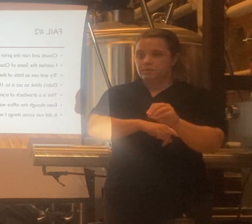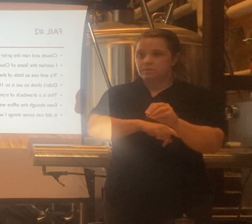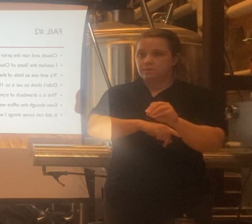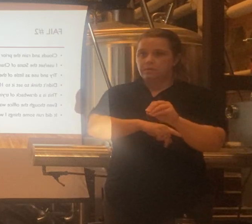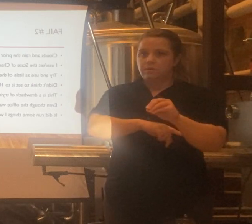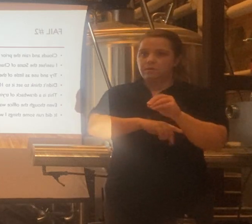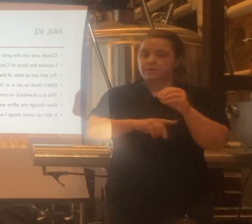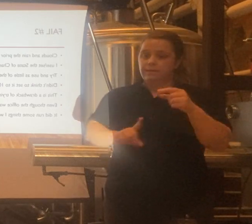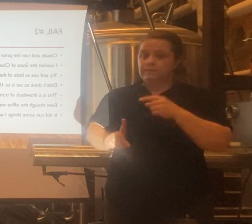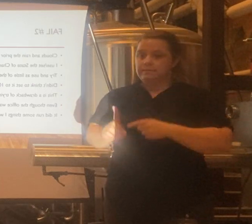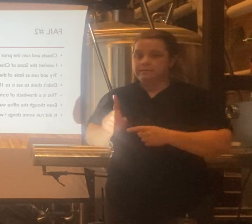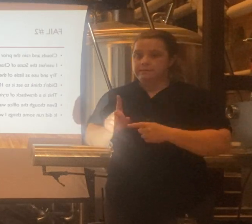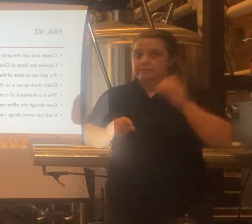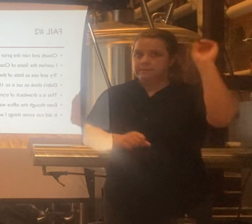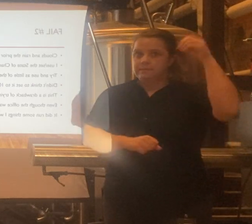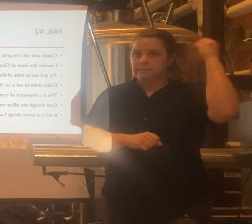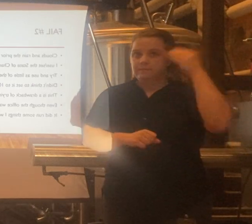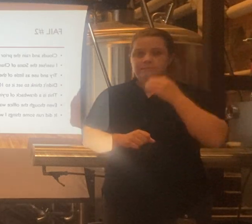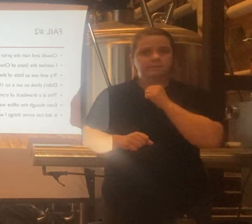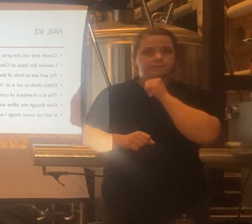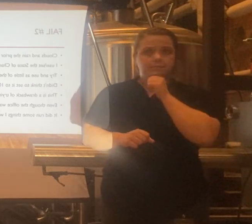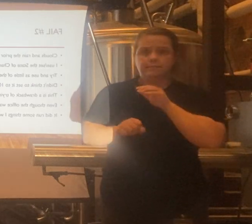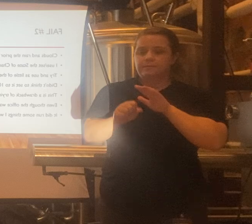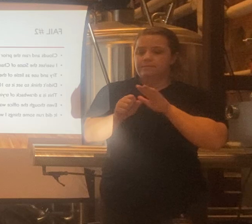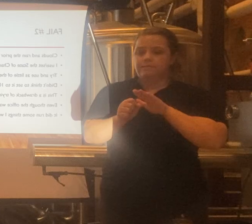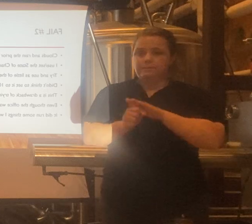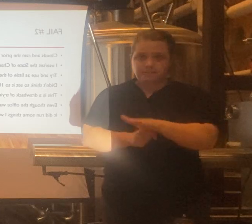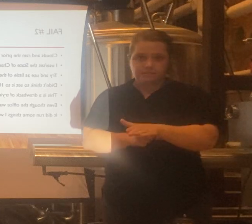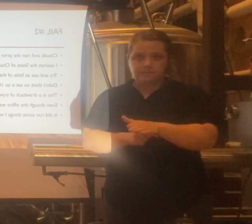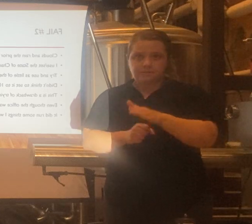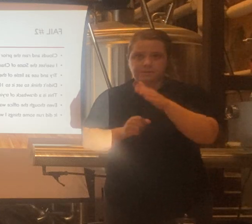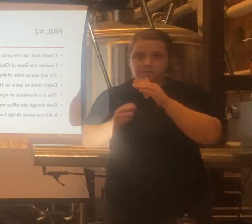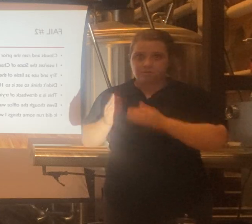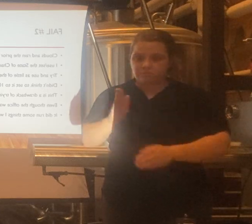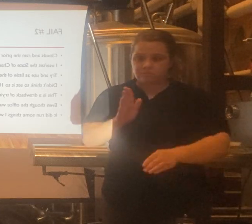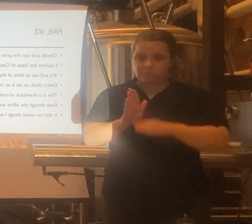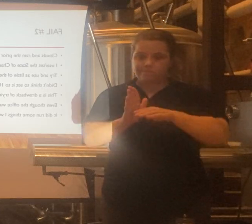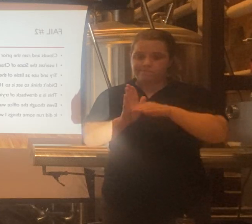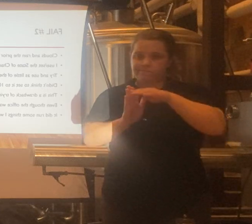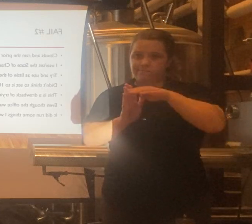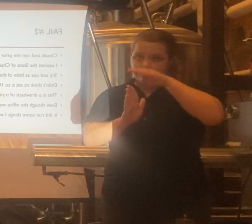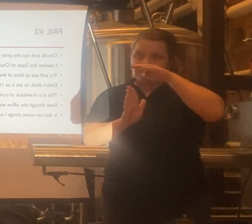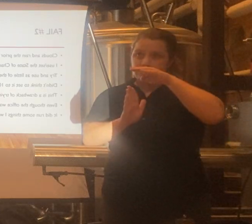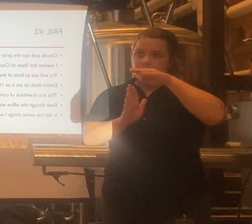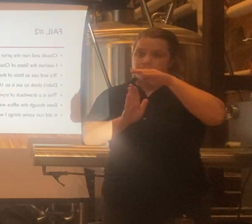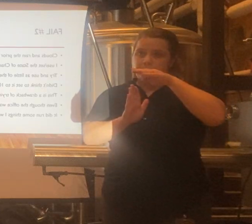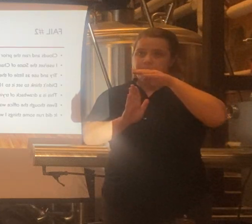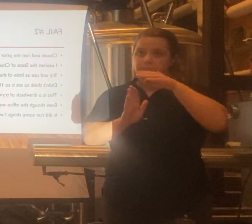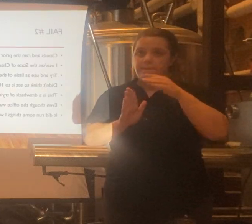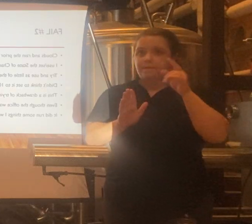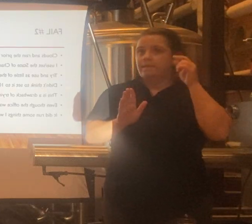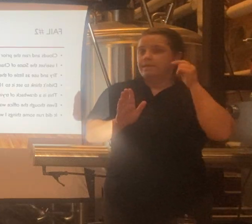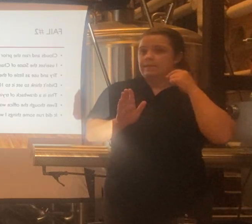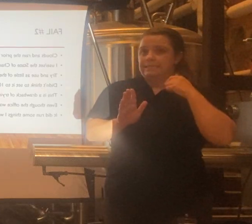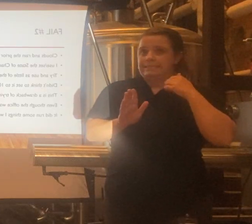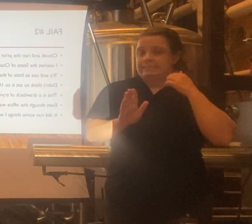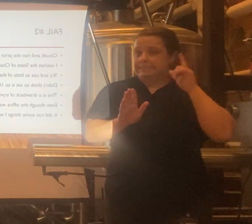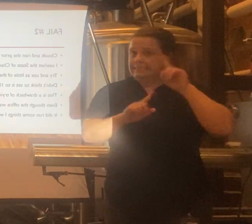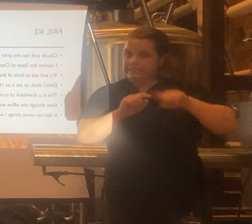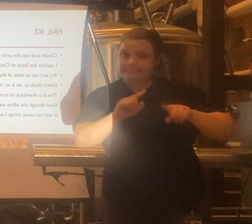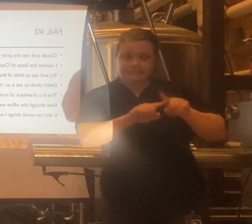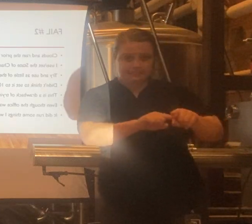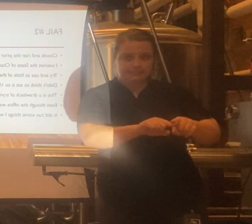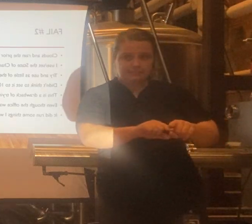sun to bring it back up here. So my generator in my office space was low on power, so I couldn't rely on it other than keeping the office